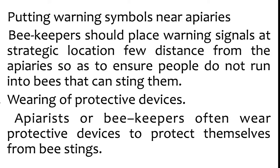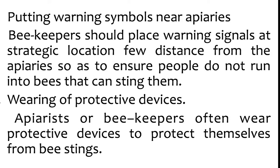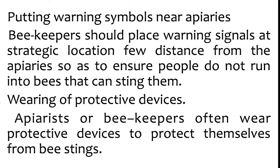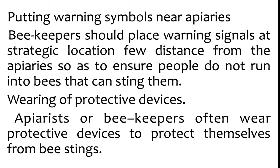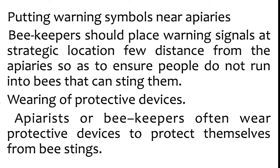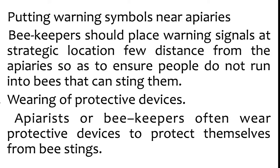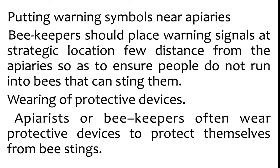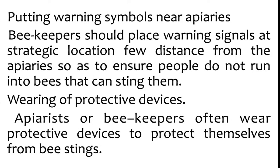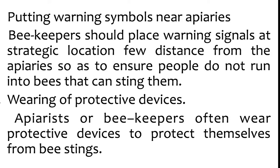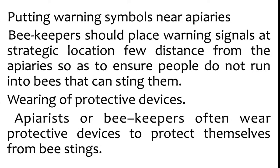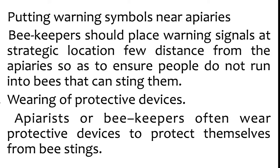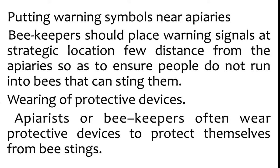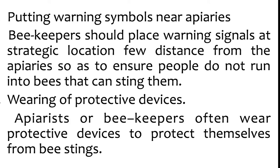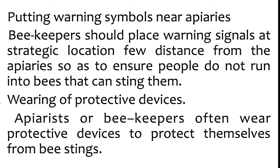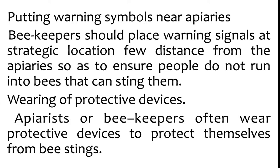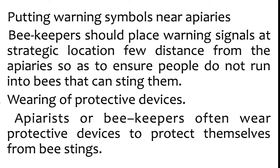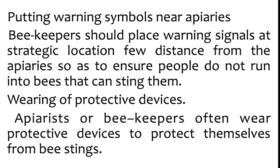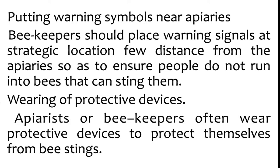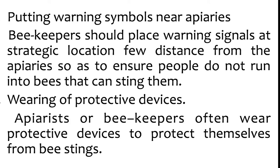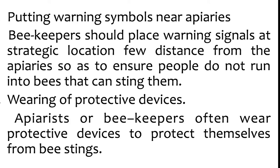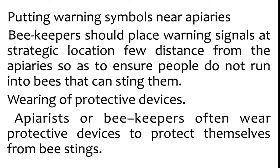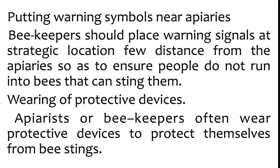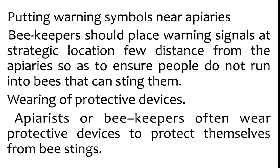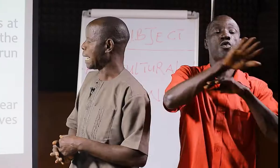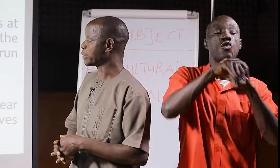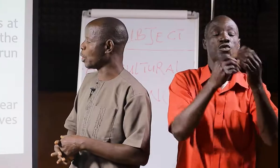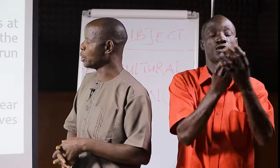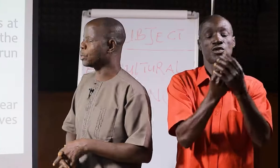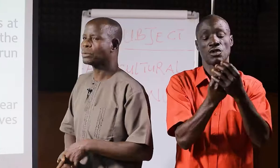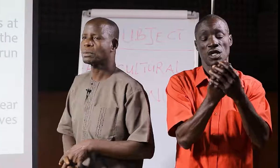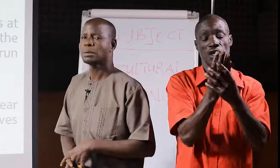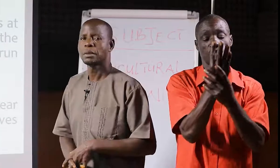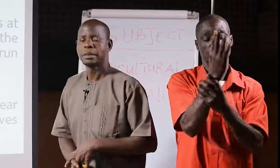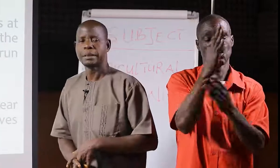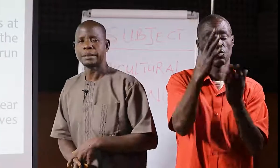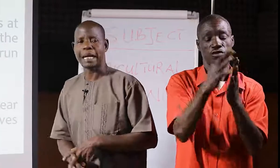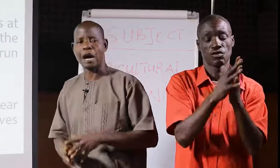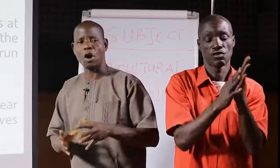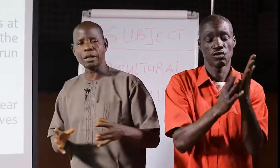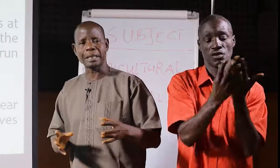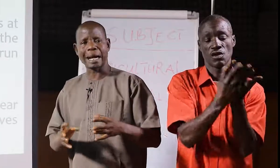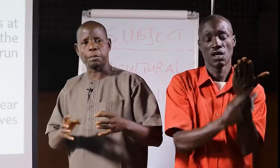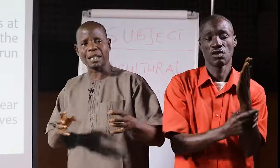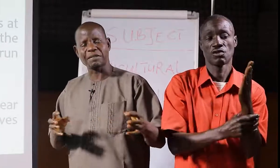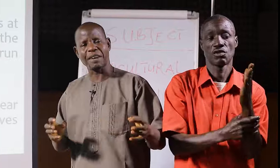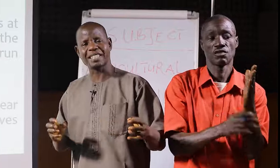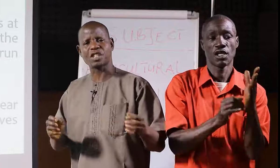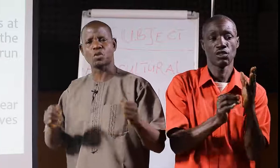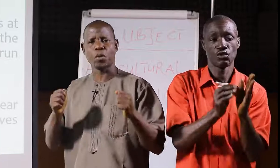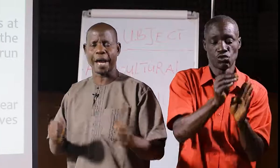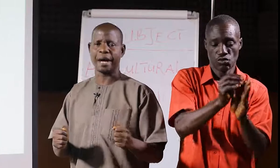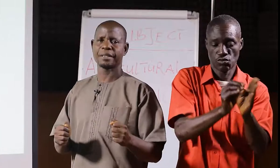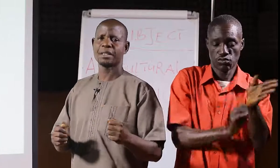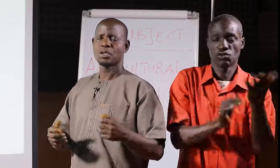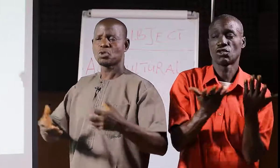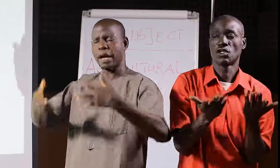Put in wearing or protective devices. I told you, there are protective devices